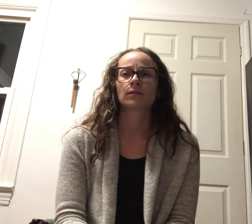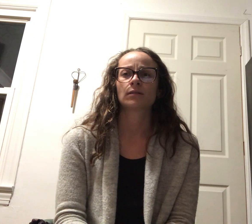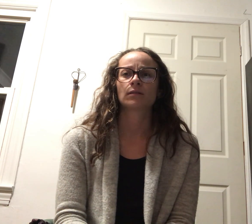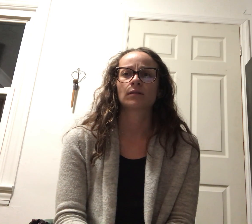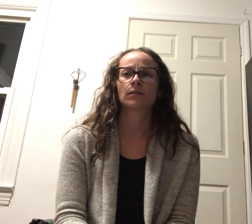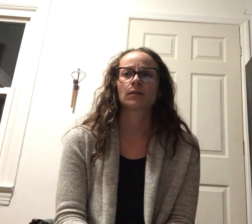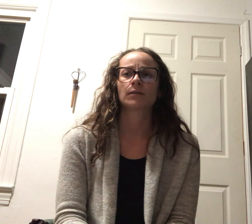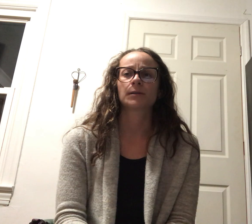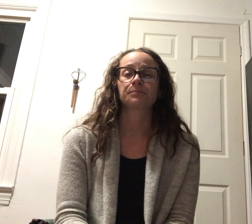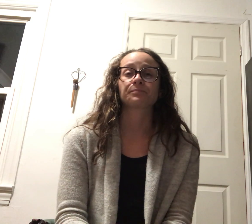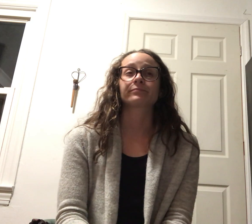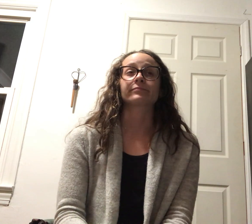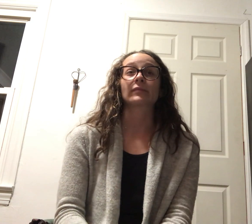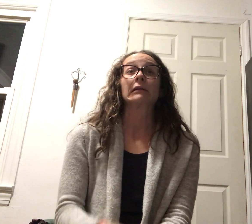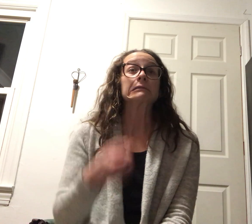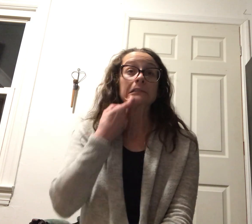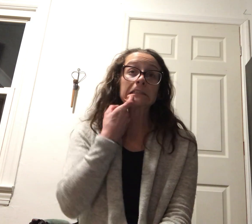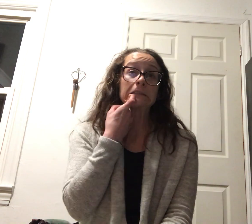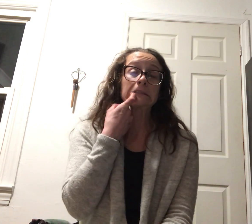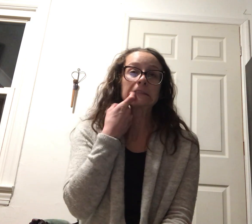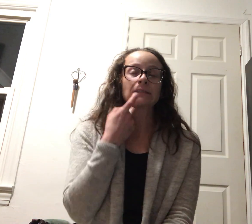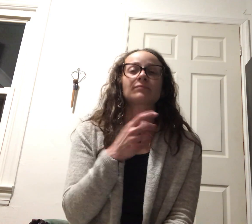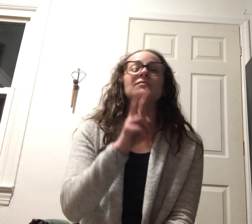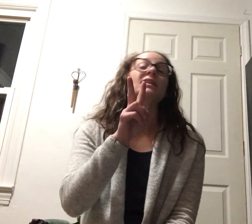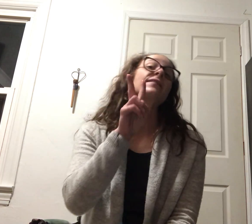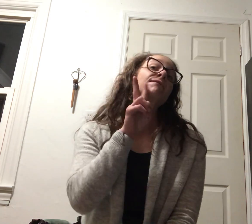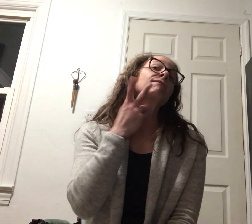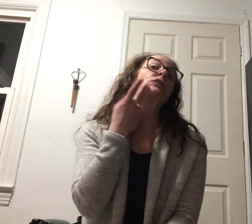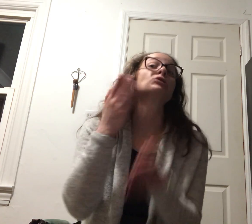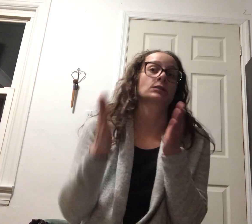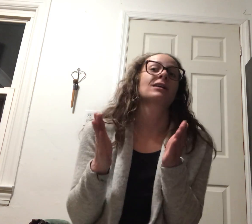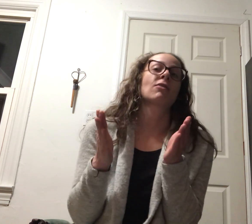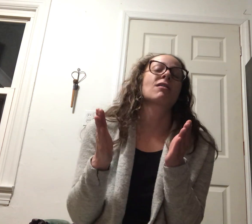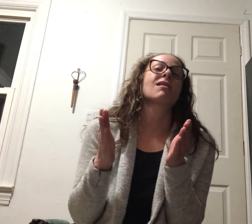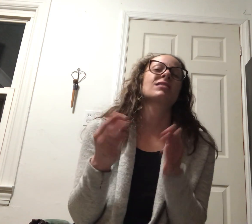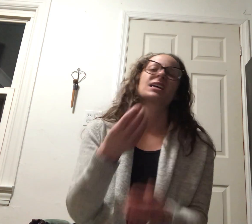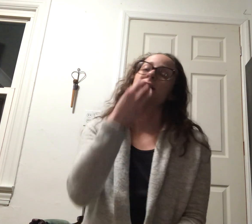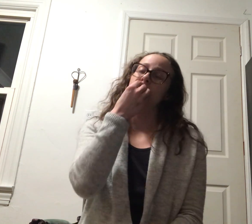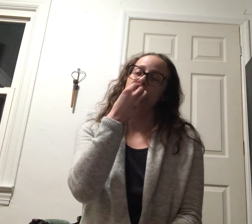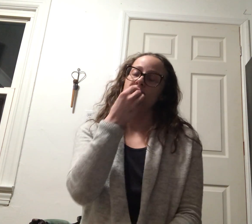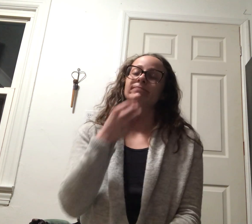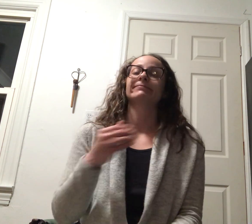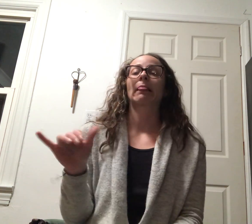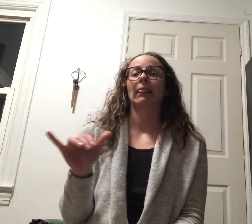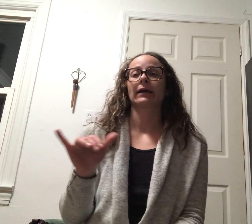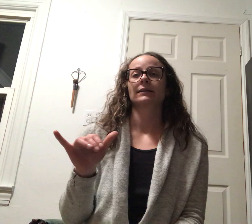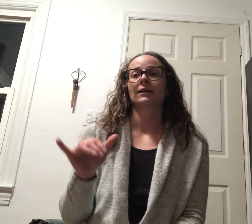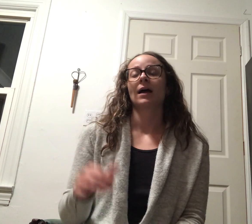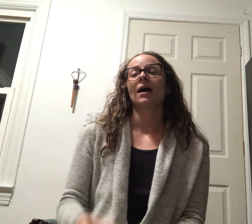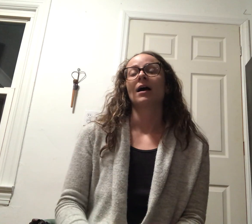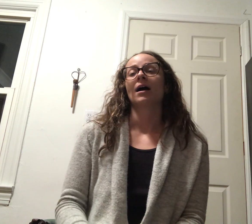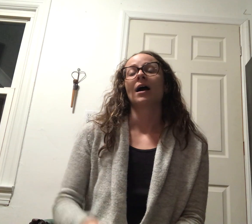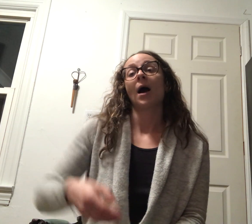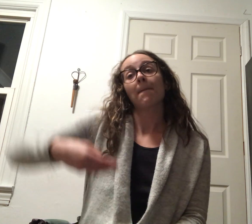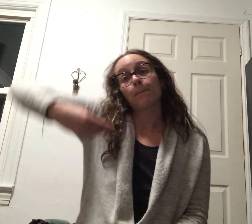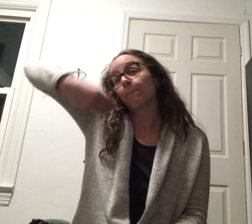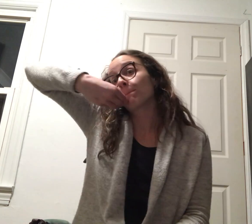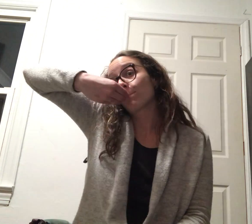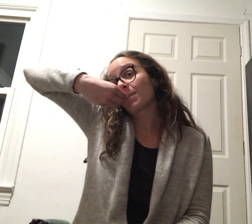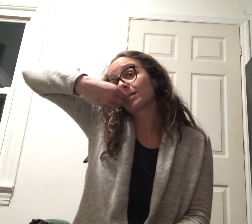vegetarian diet. But we eat a lot of like frozen pizzas or cheese pizzas. And so we'll chop some kale up